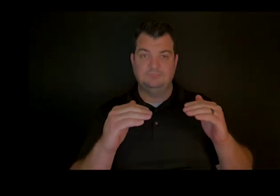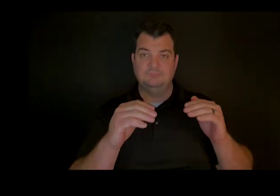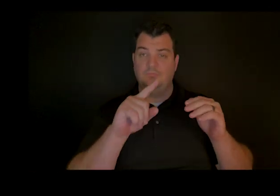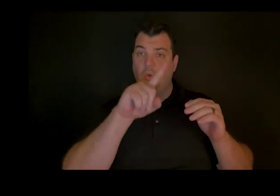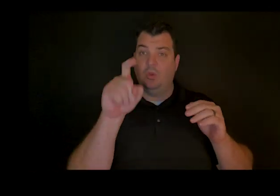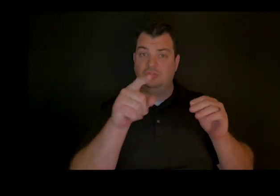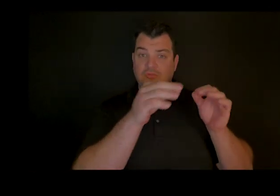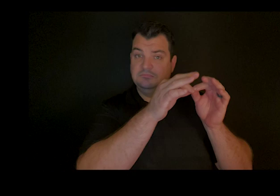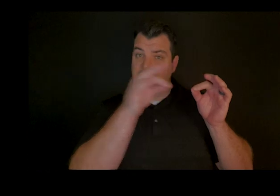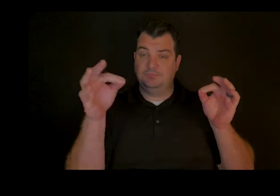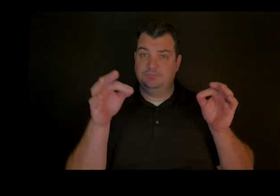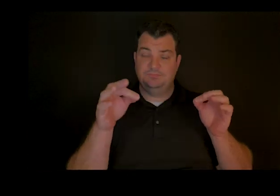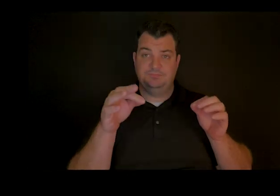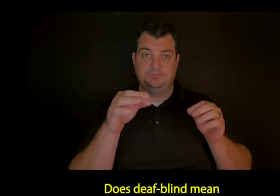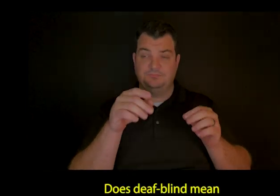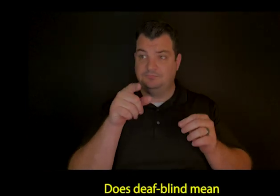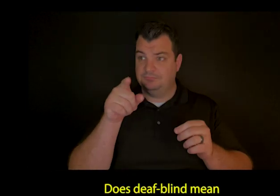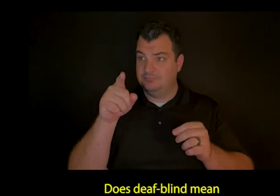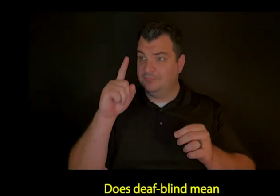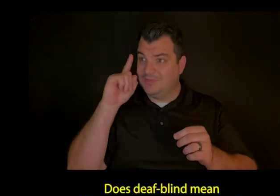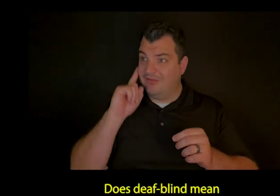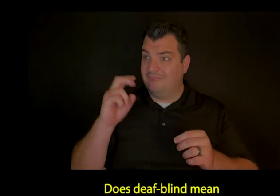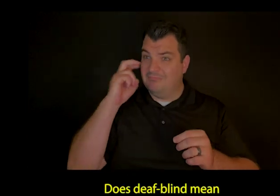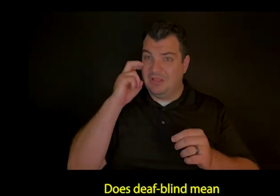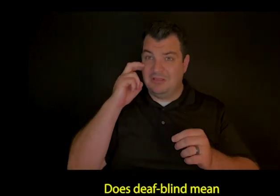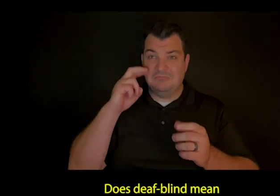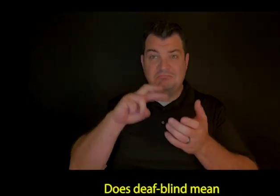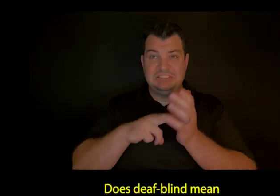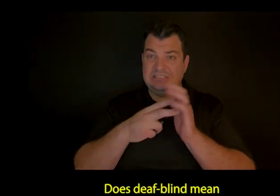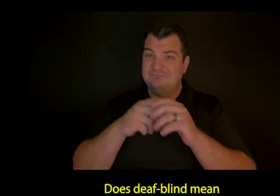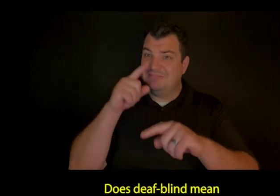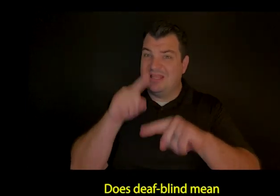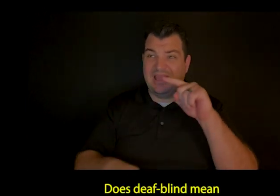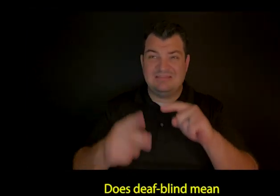The next question asks, does deafblind mean the person cannot see or hear?